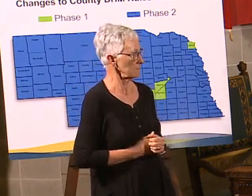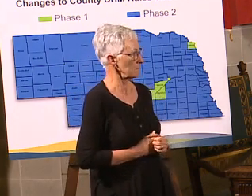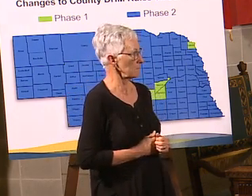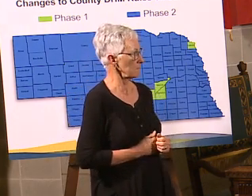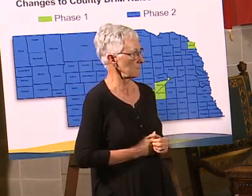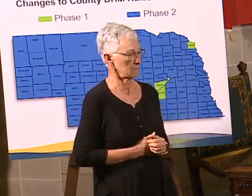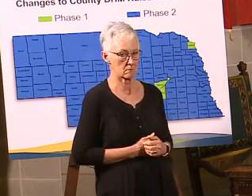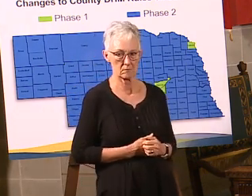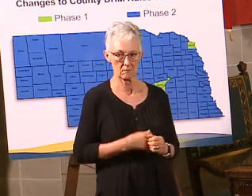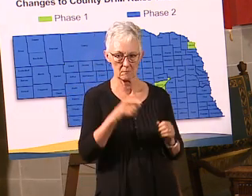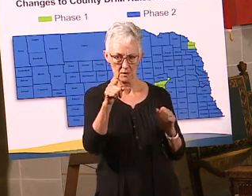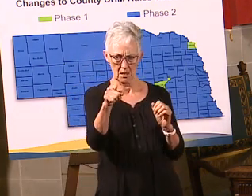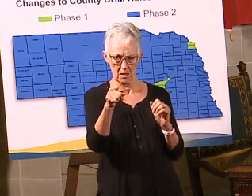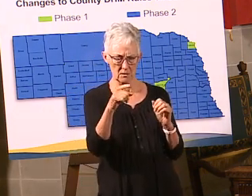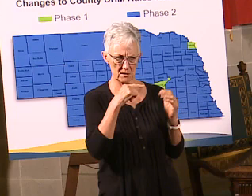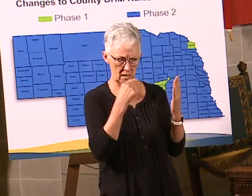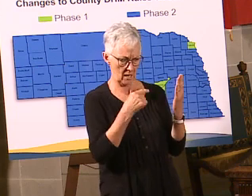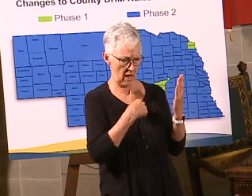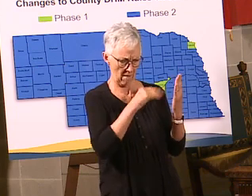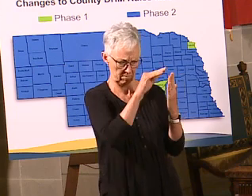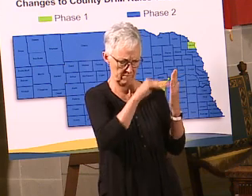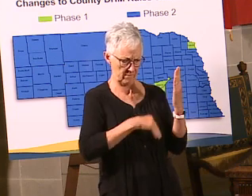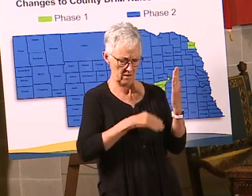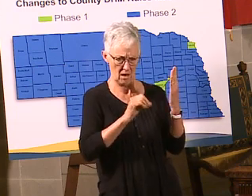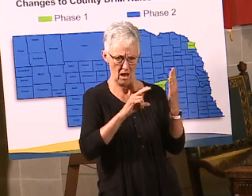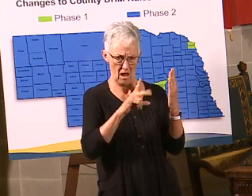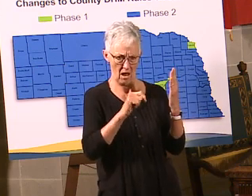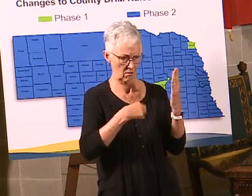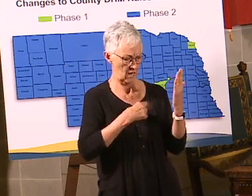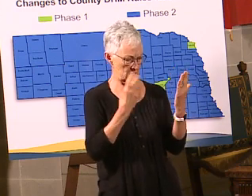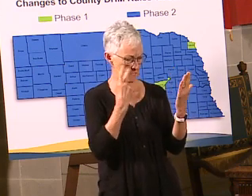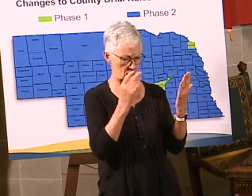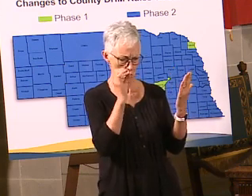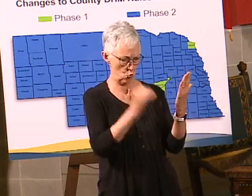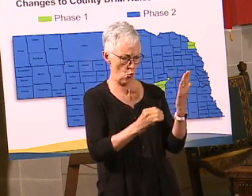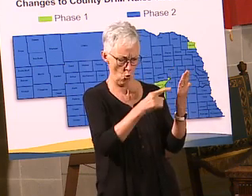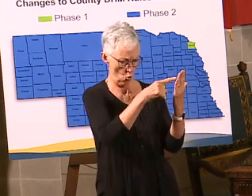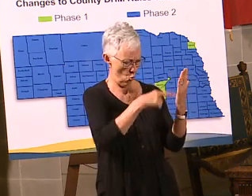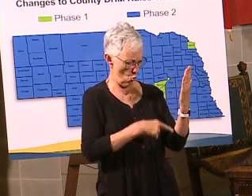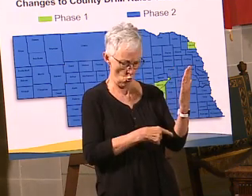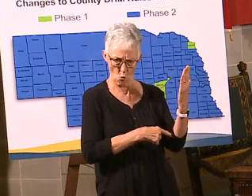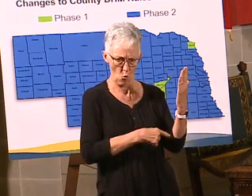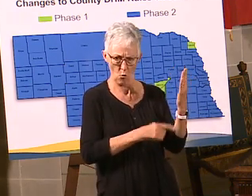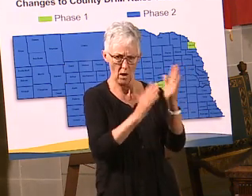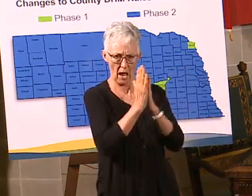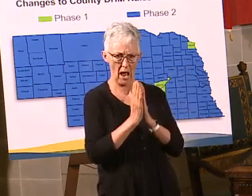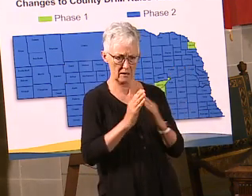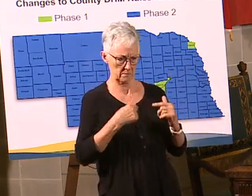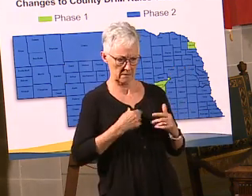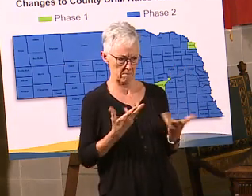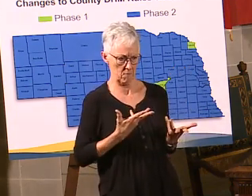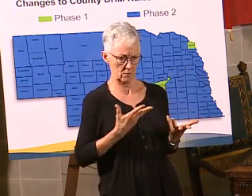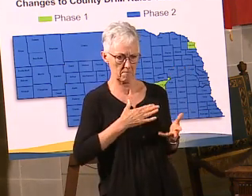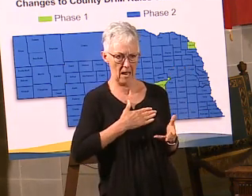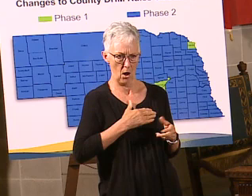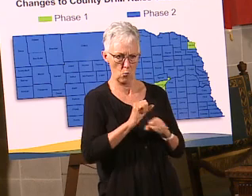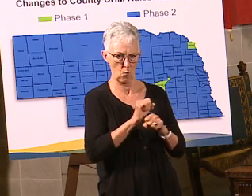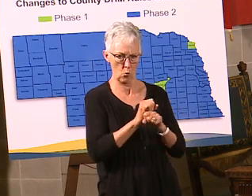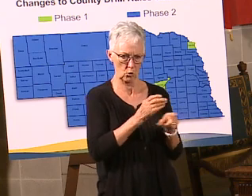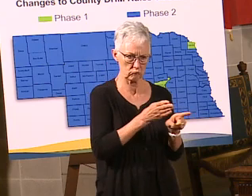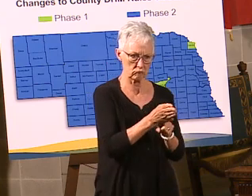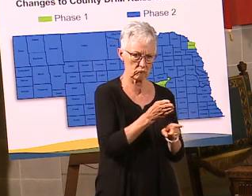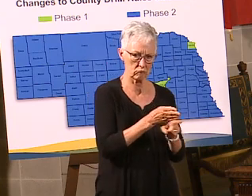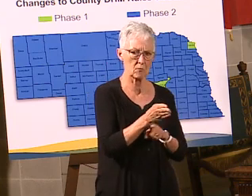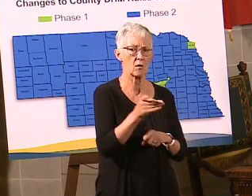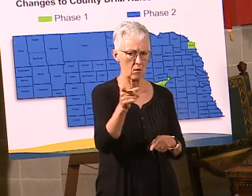time, it does have a line for what your occupation is on there. I'm sorry, the question was, I filled it out, didn't see the occupation. So yes, there is a